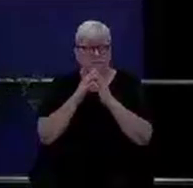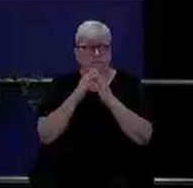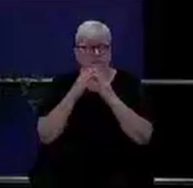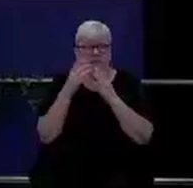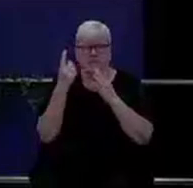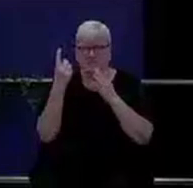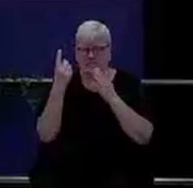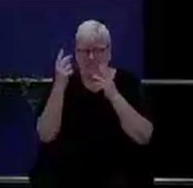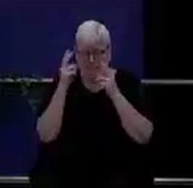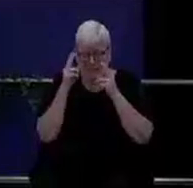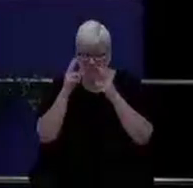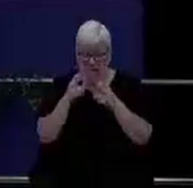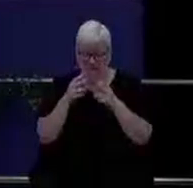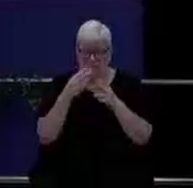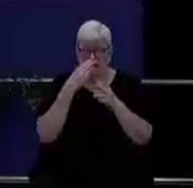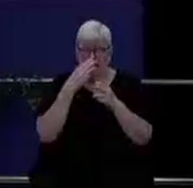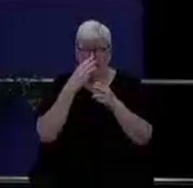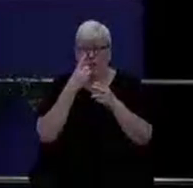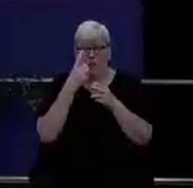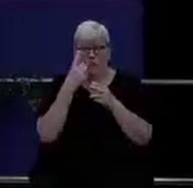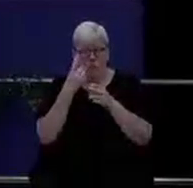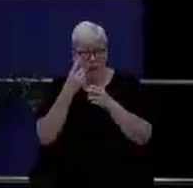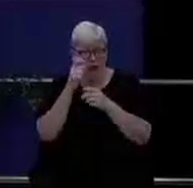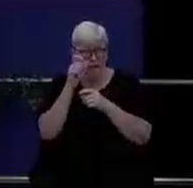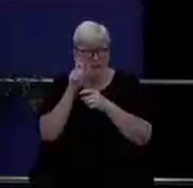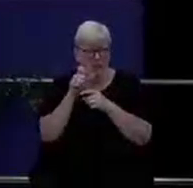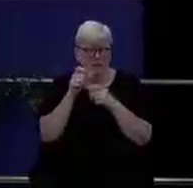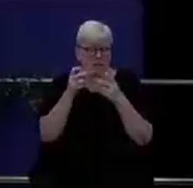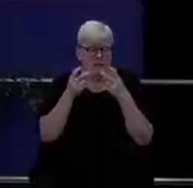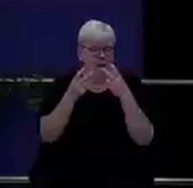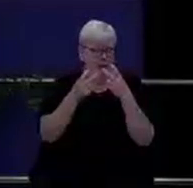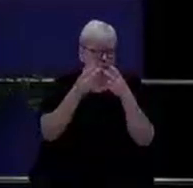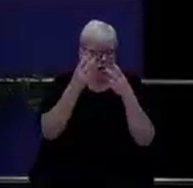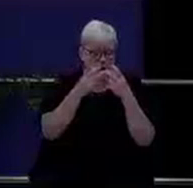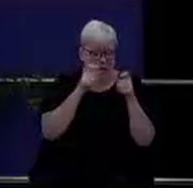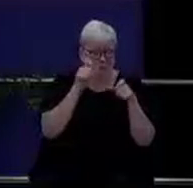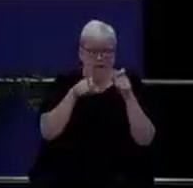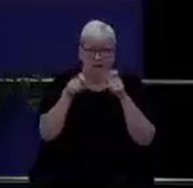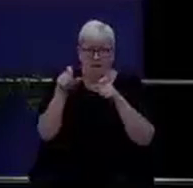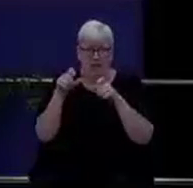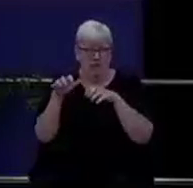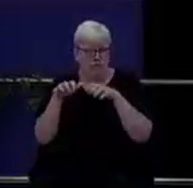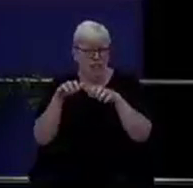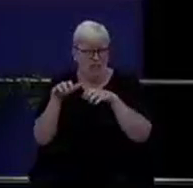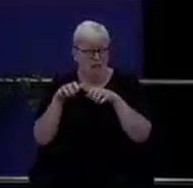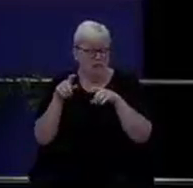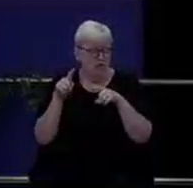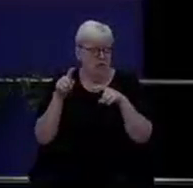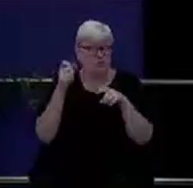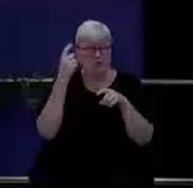living closely with this bird and various other creatures brought me to a realization of